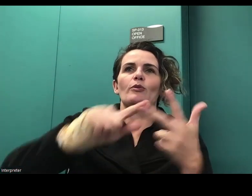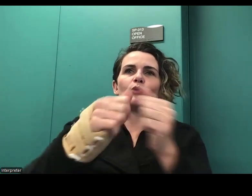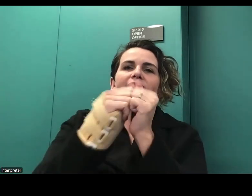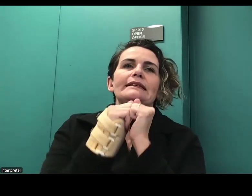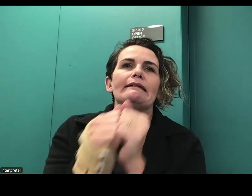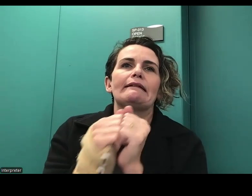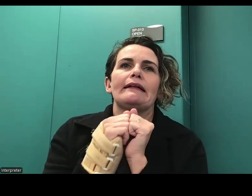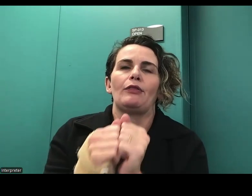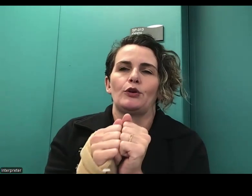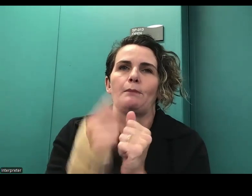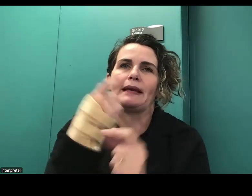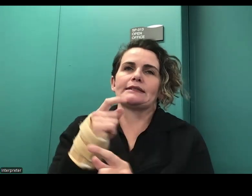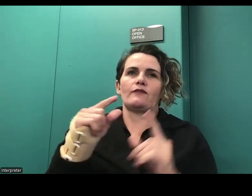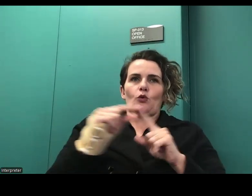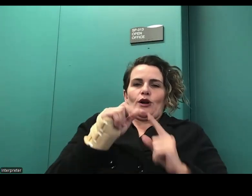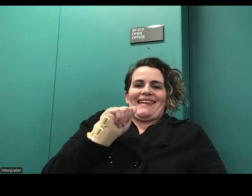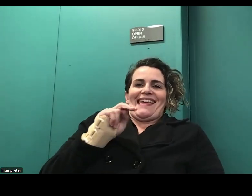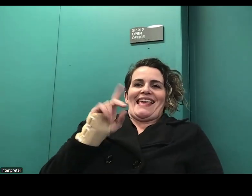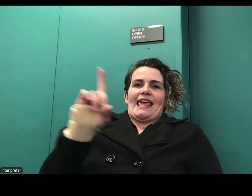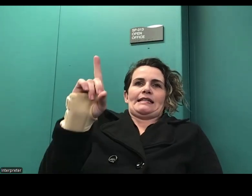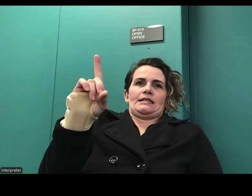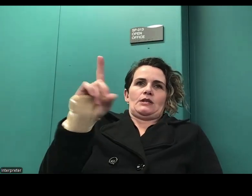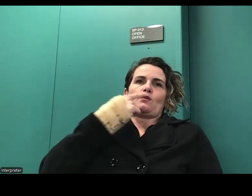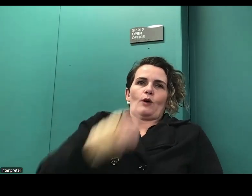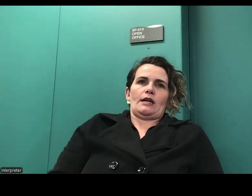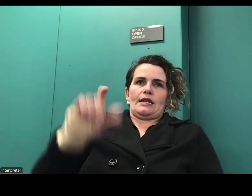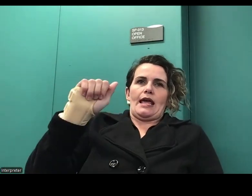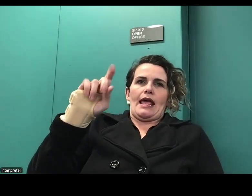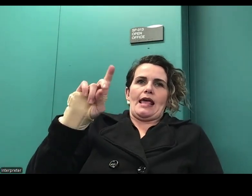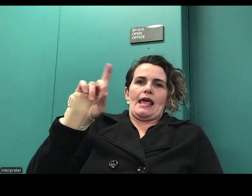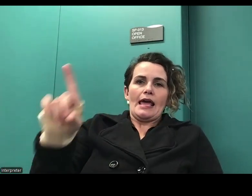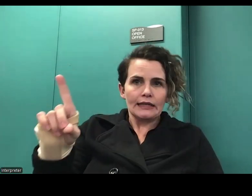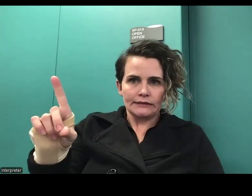There's nothing in here saying you can't use those words.